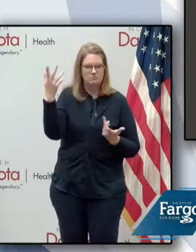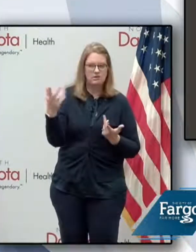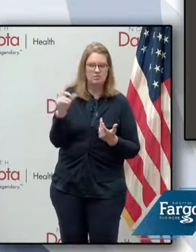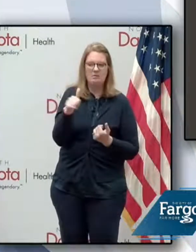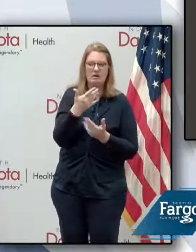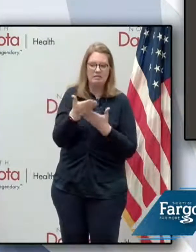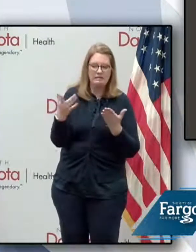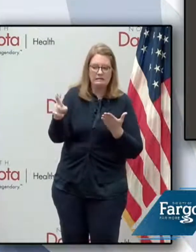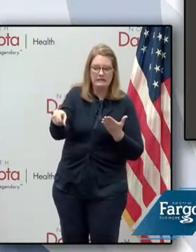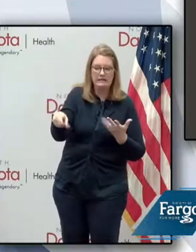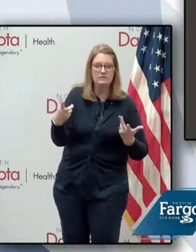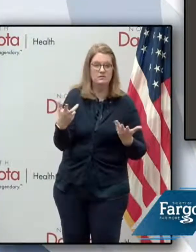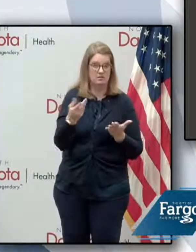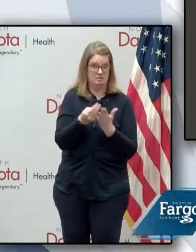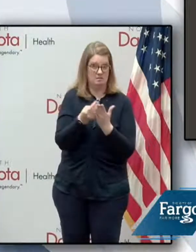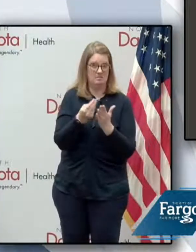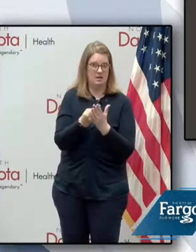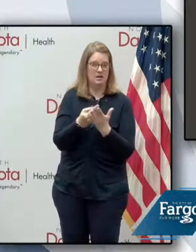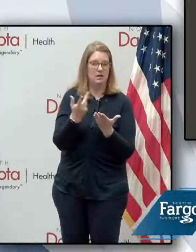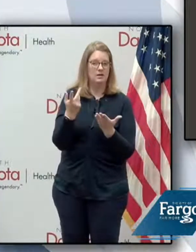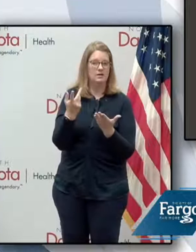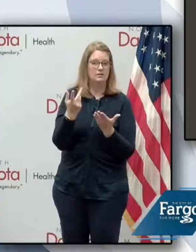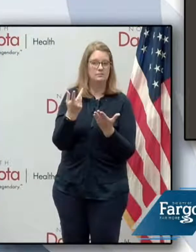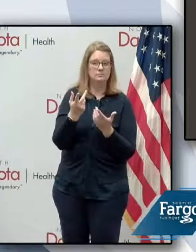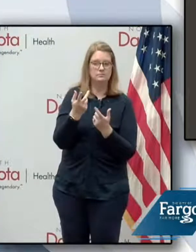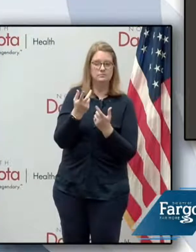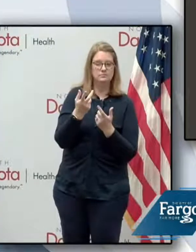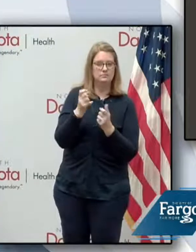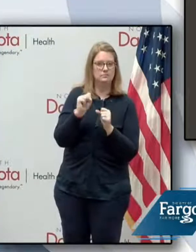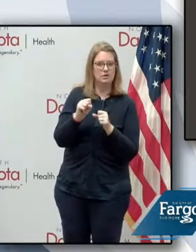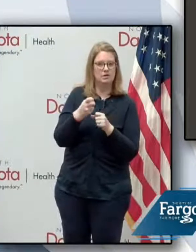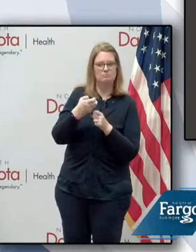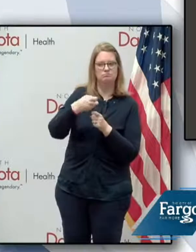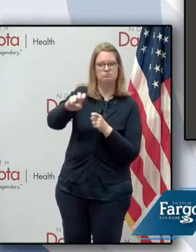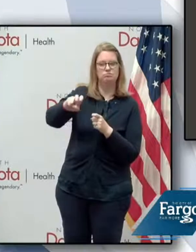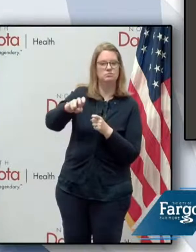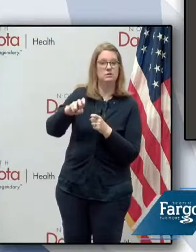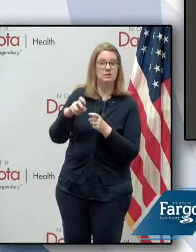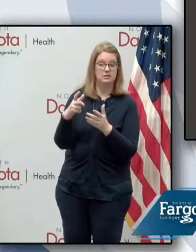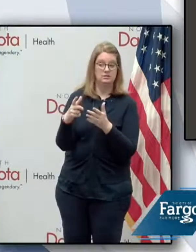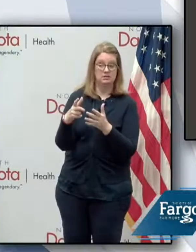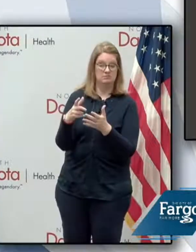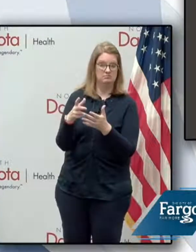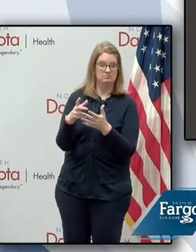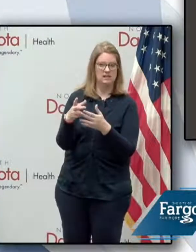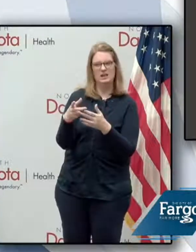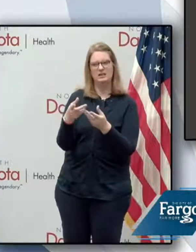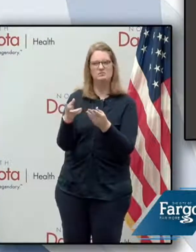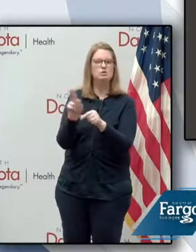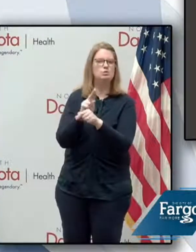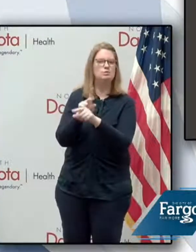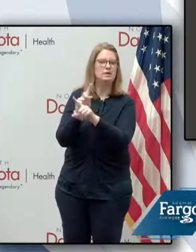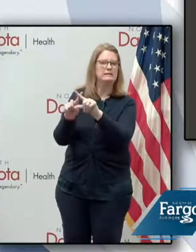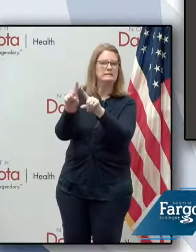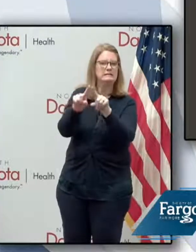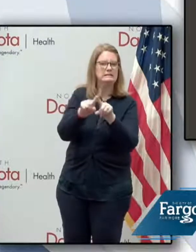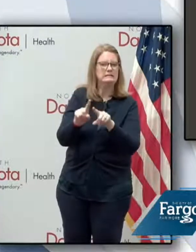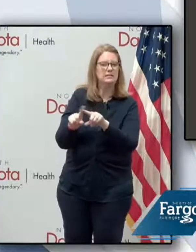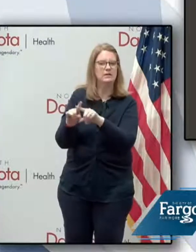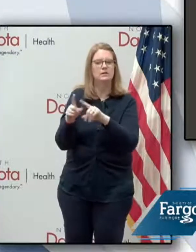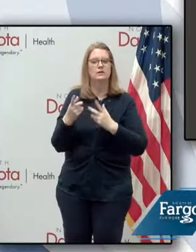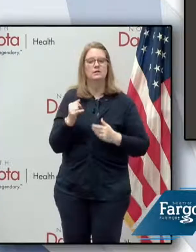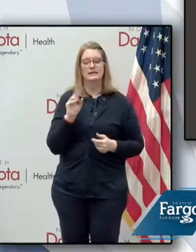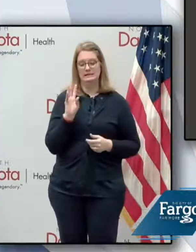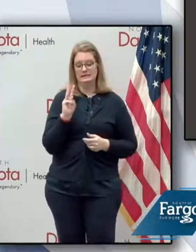So these are dollars that will be transferable within those communities once they receive them. We've also repurposed nearly